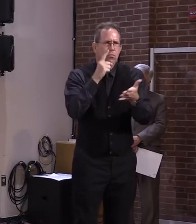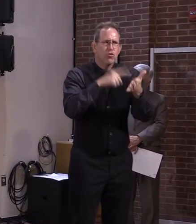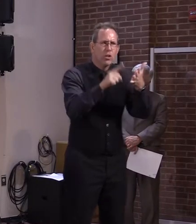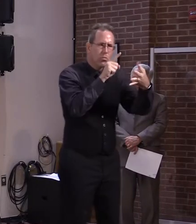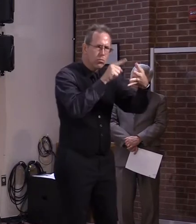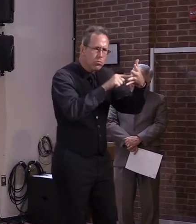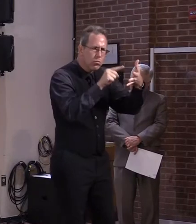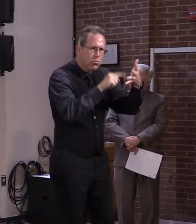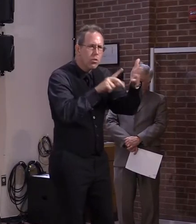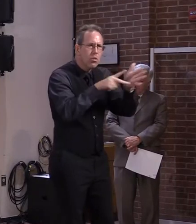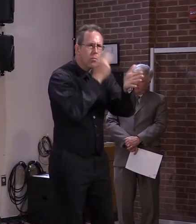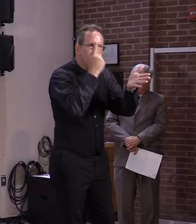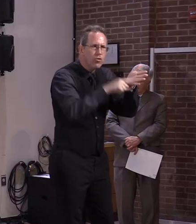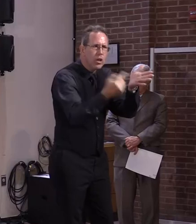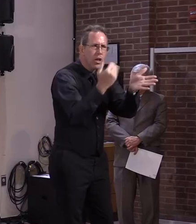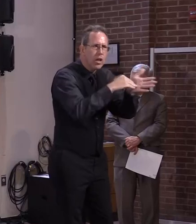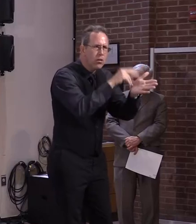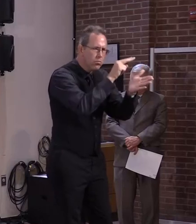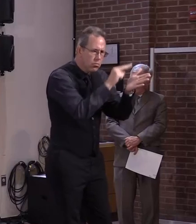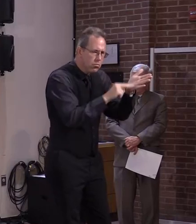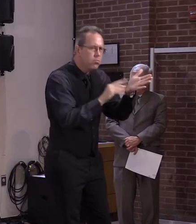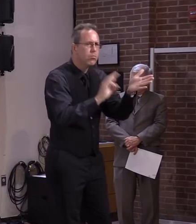being transparent with all of you.